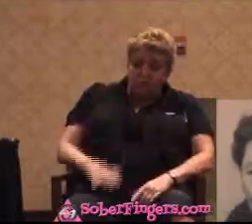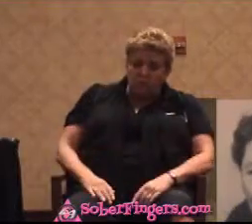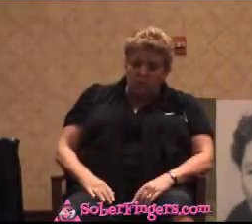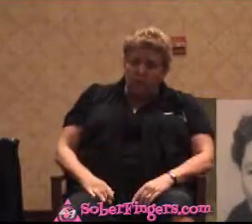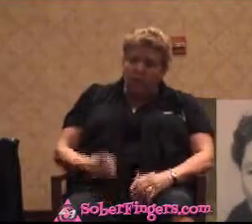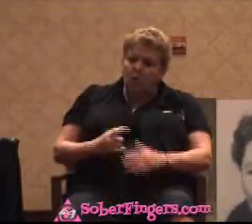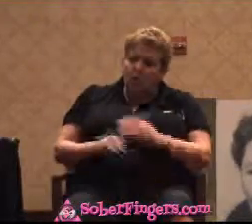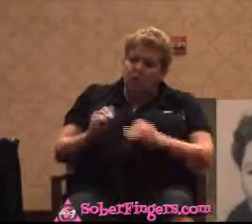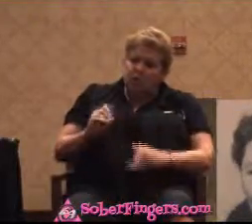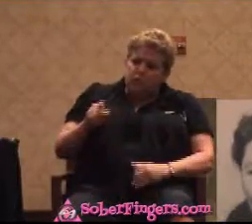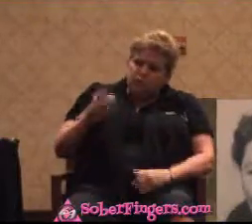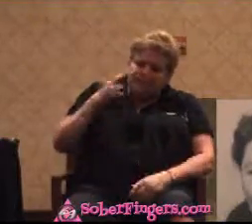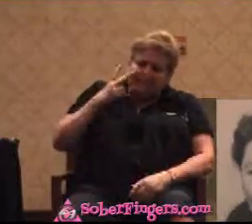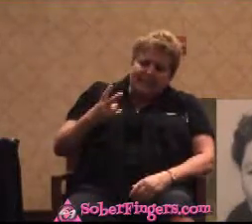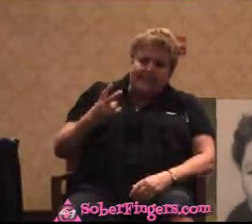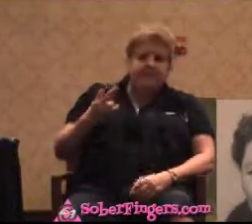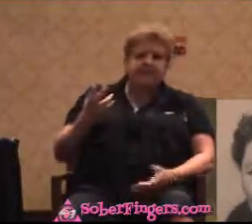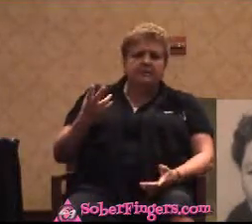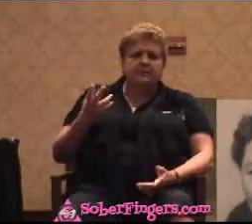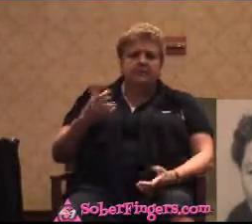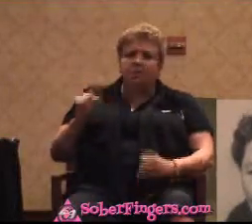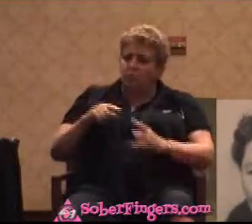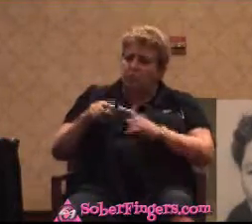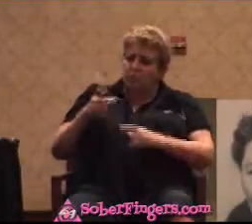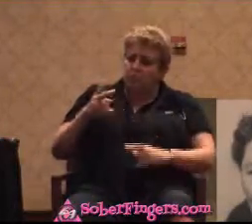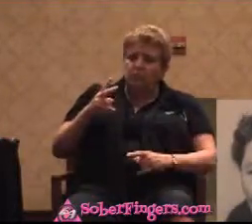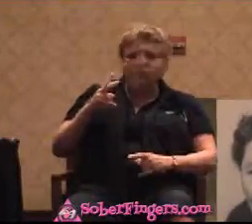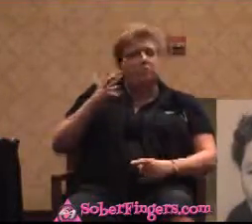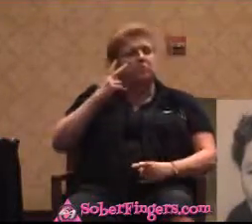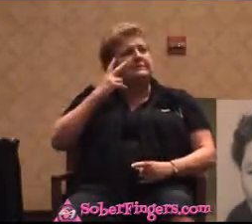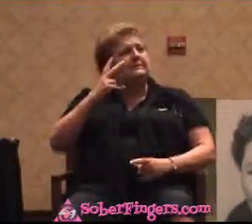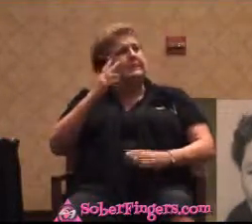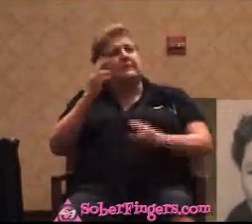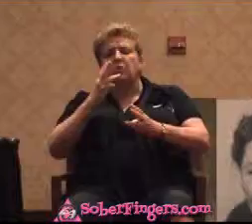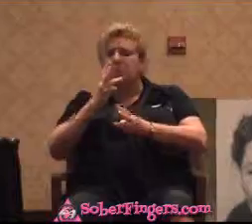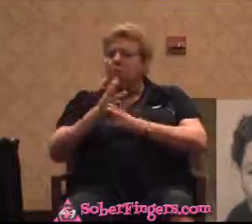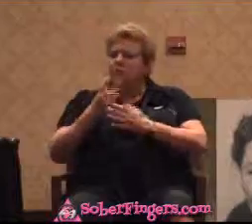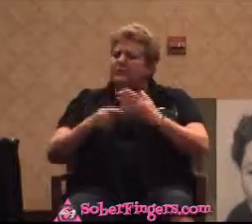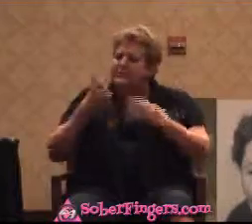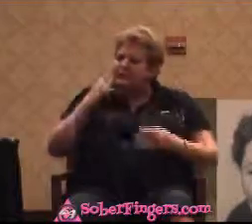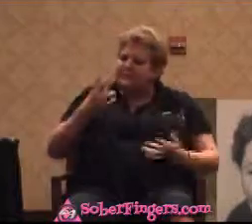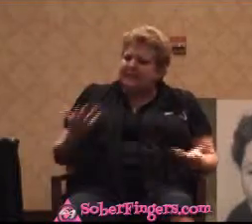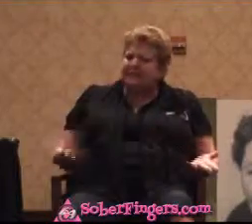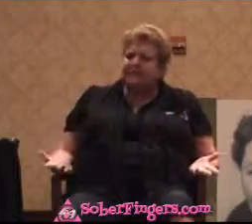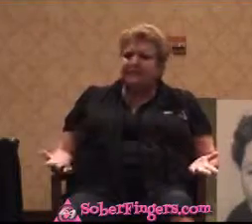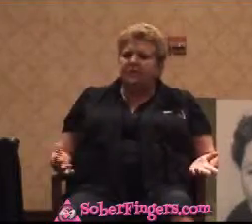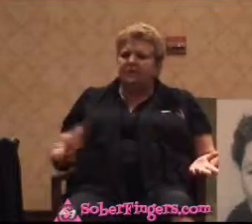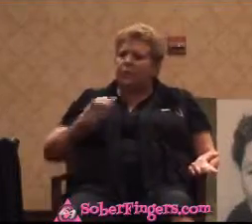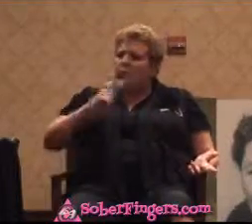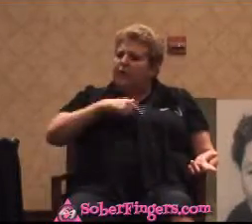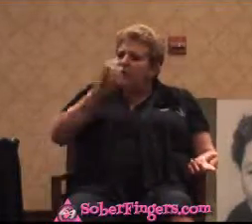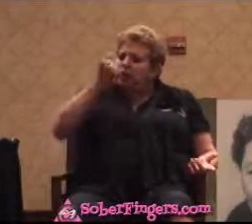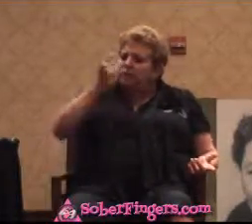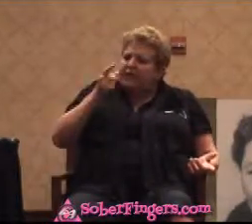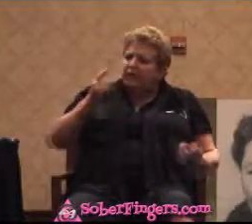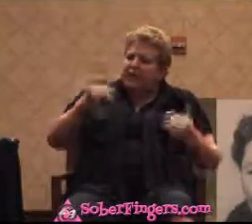see, when you look into the world. What is it that you see? And we understand that you have a hard time communicating. And